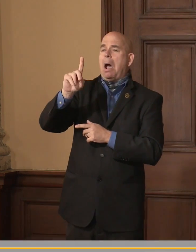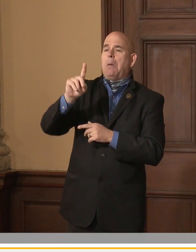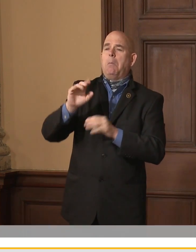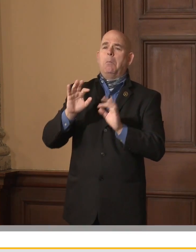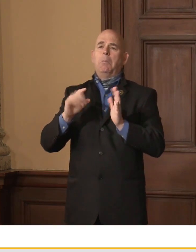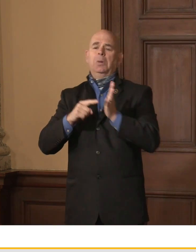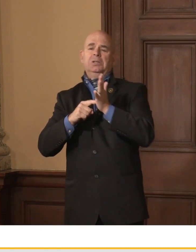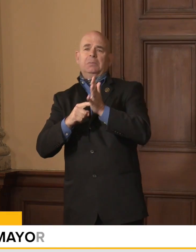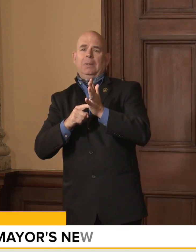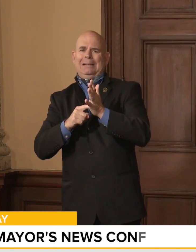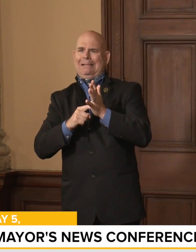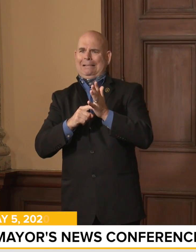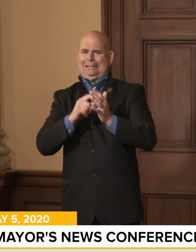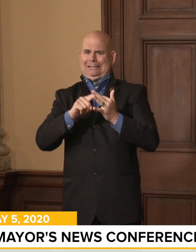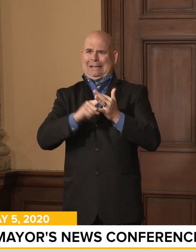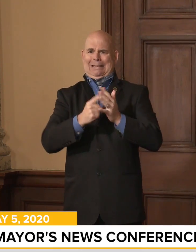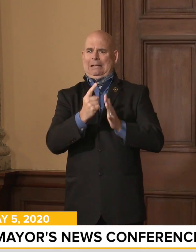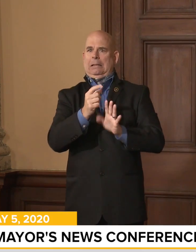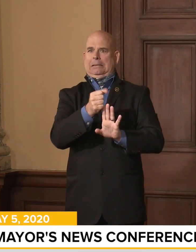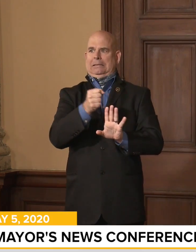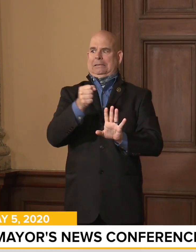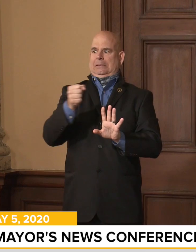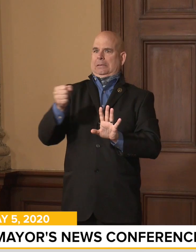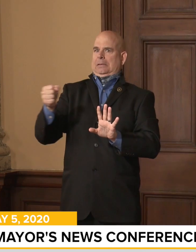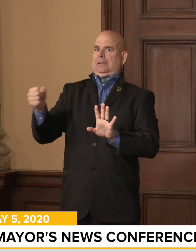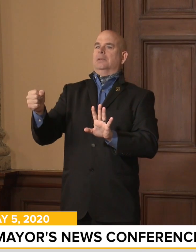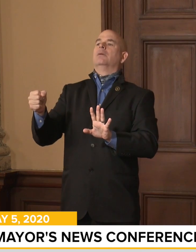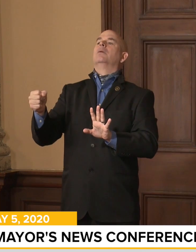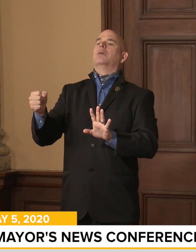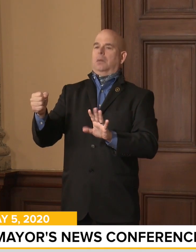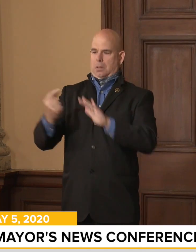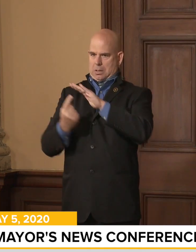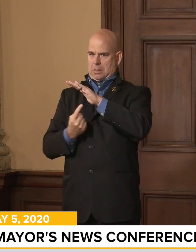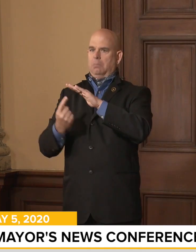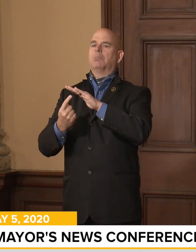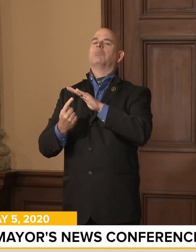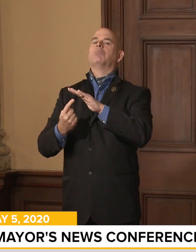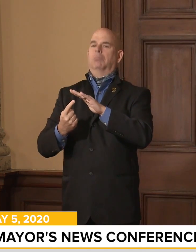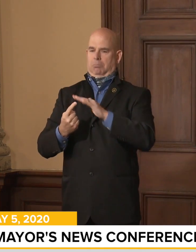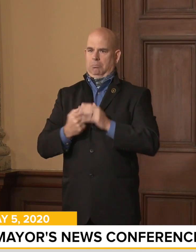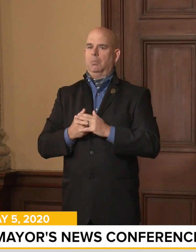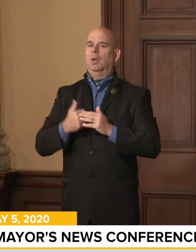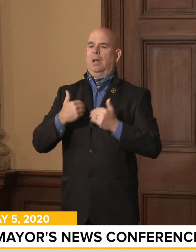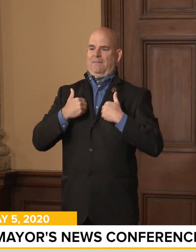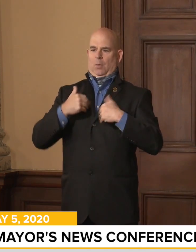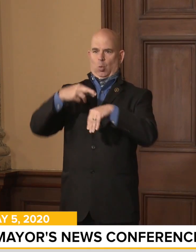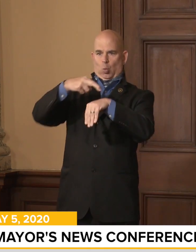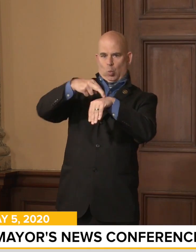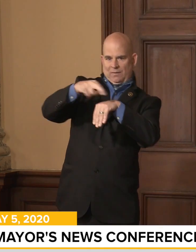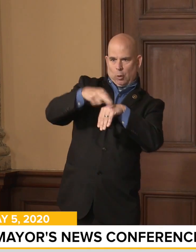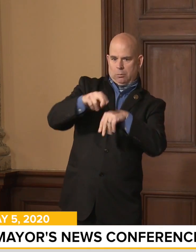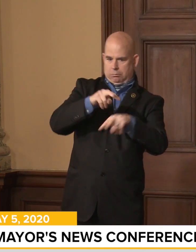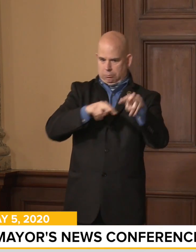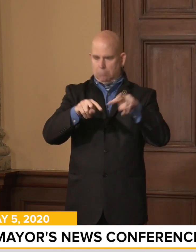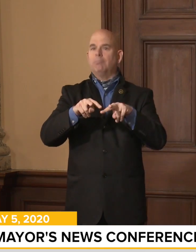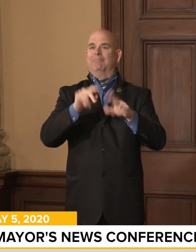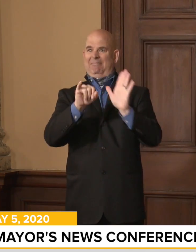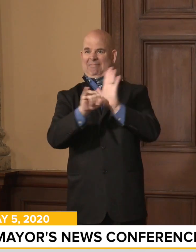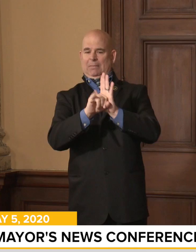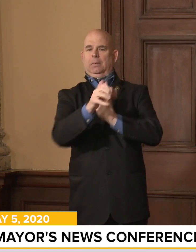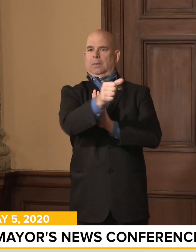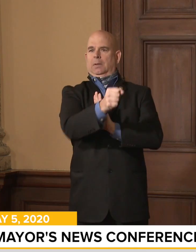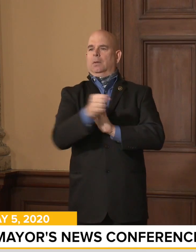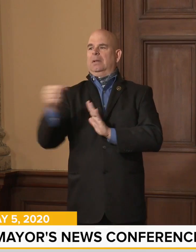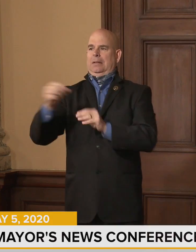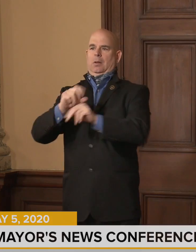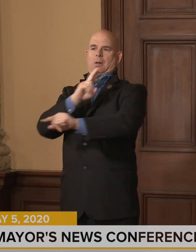will be referred to the Lord Baltimore Hotel by hospitals, healthcare providers, and the City Health Department. This includes individuals who live